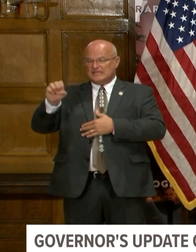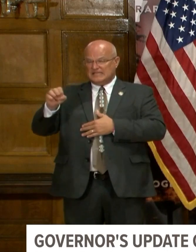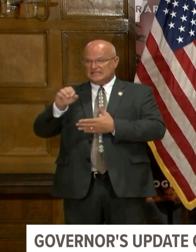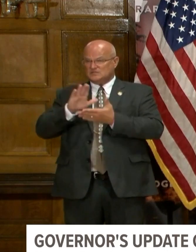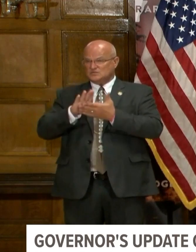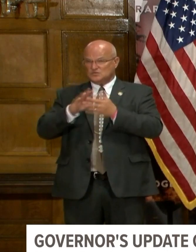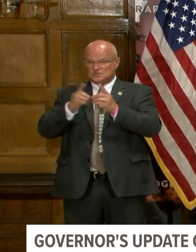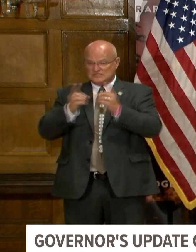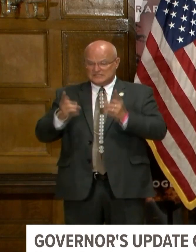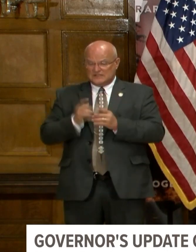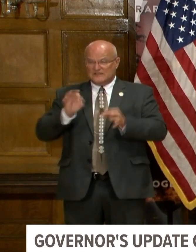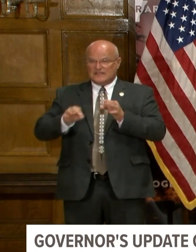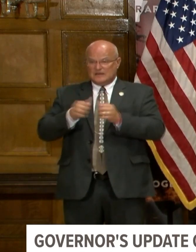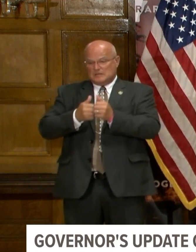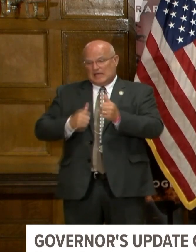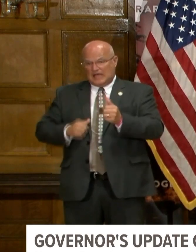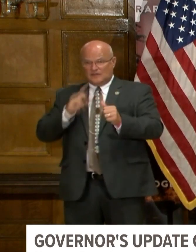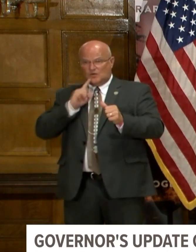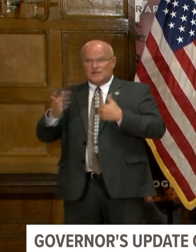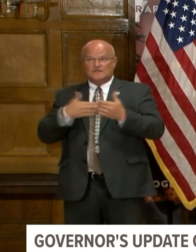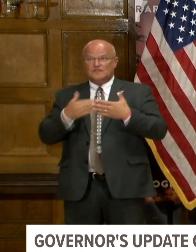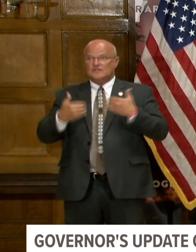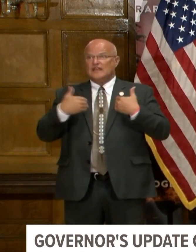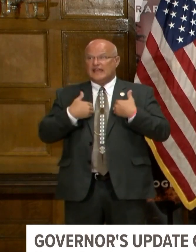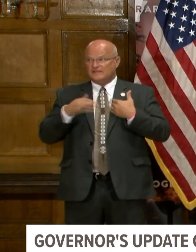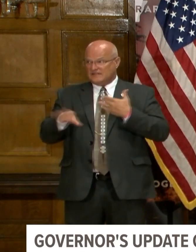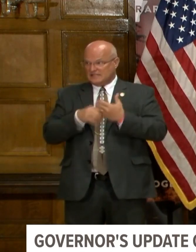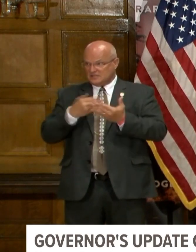if they were behind in their order, even though they have